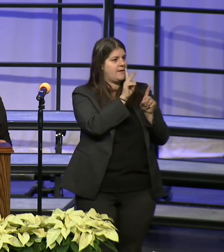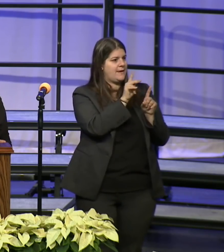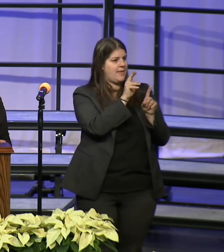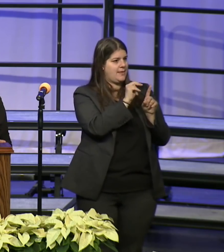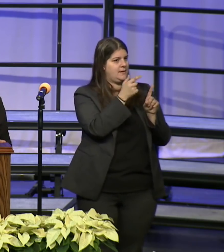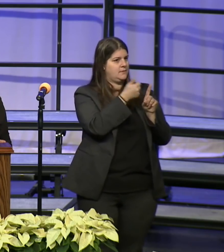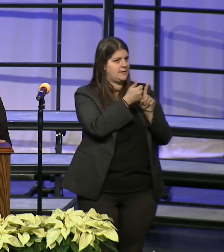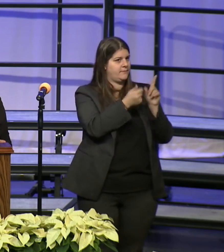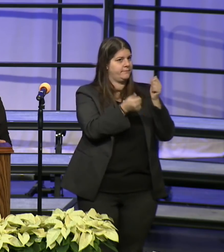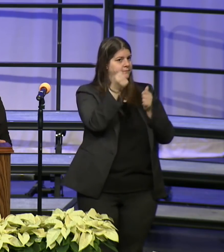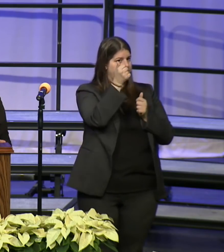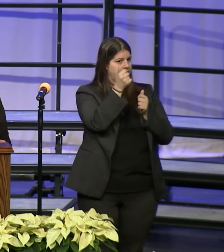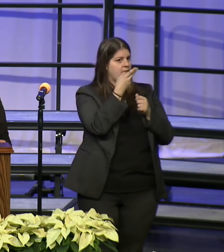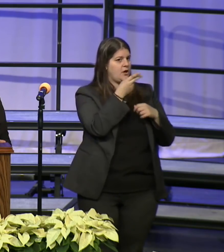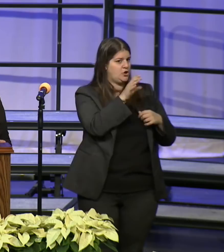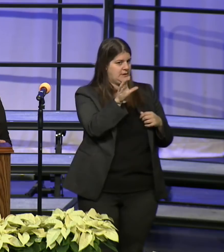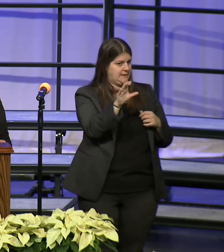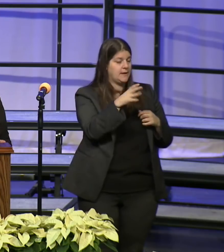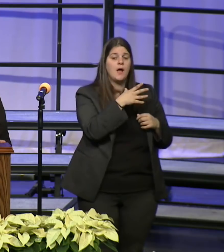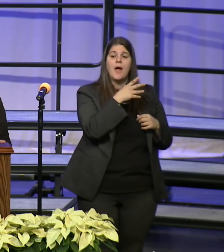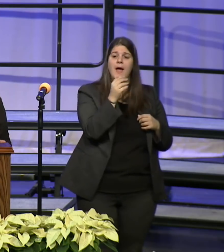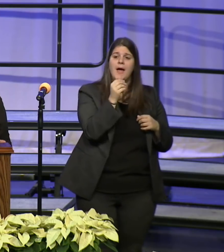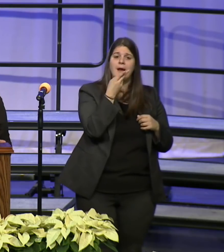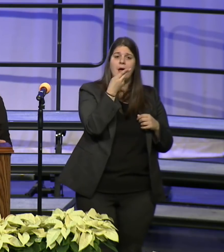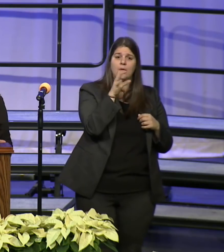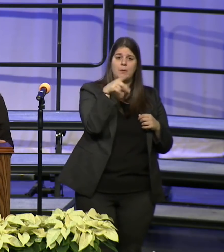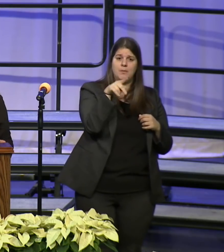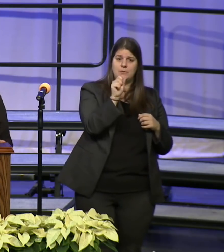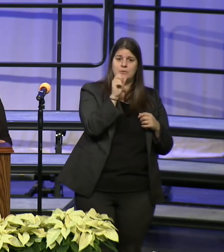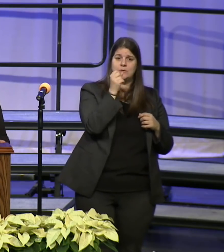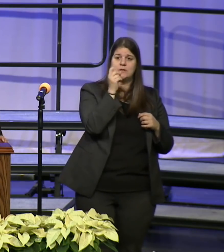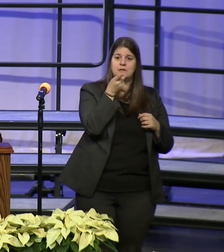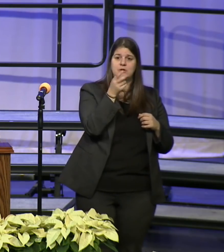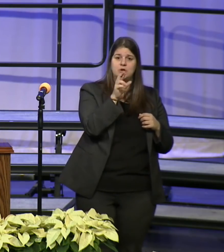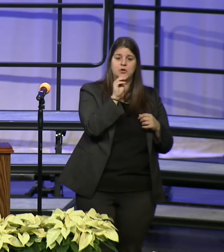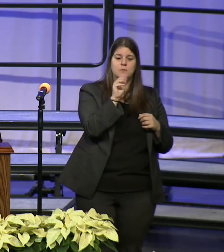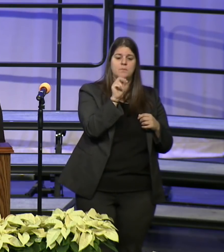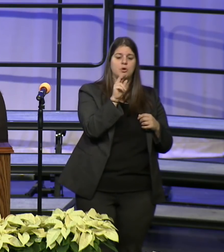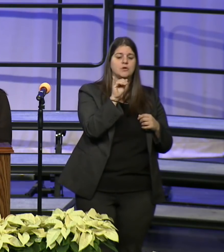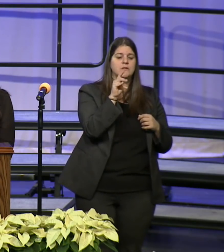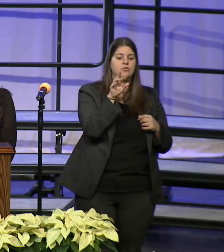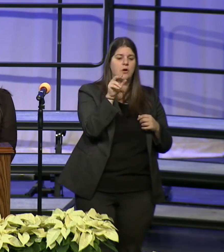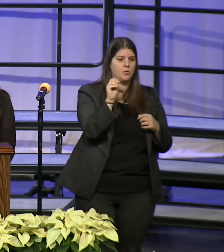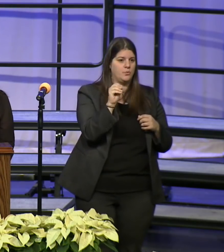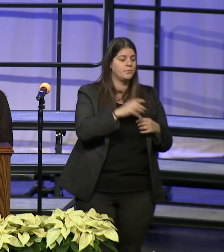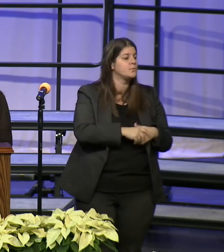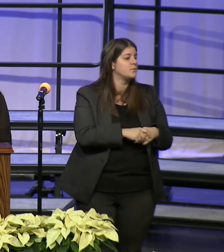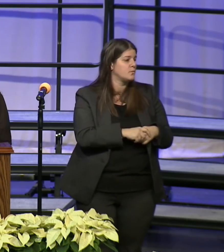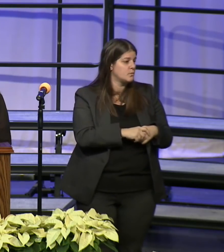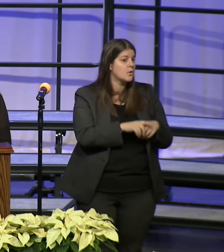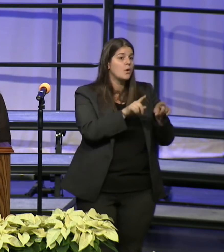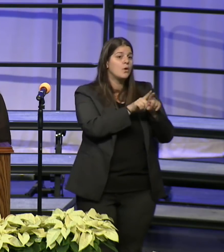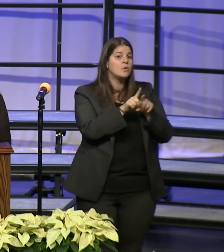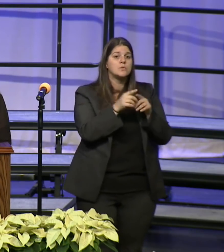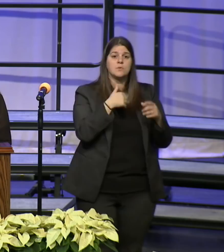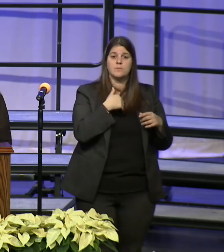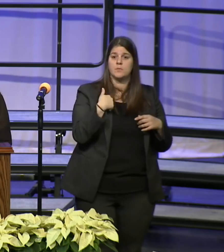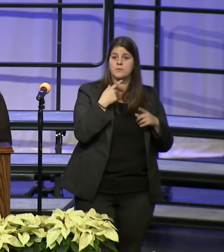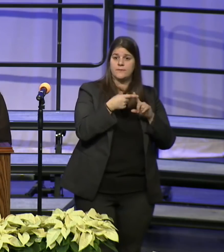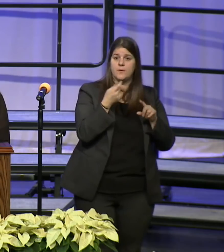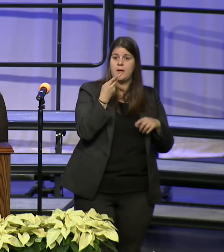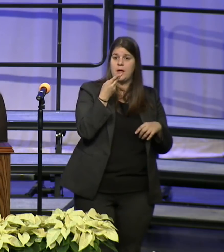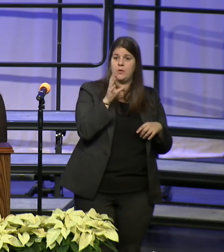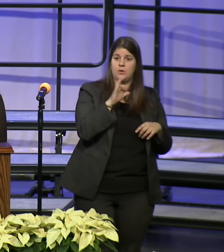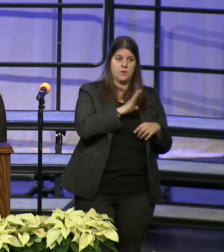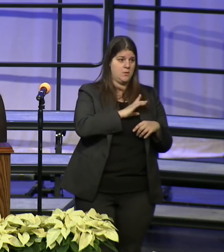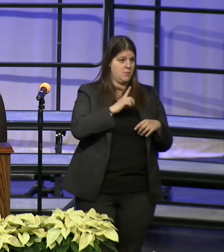Michael Martirano, the superintendent of the Howard County Public School System. We also have members of our Howard County Board of Education. We have